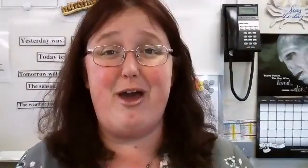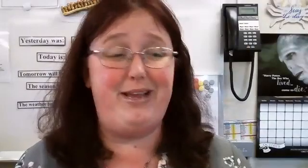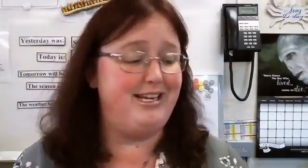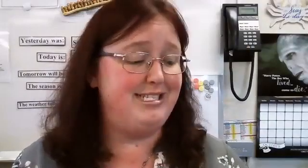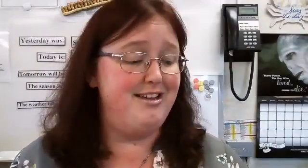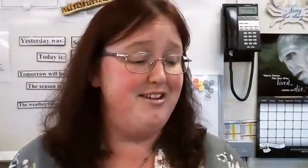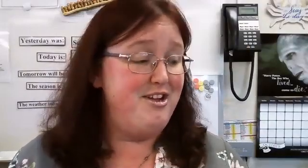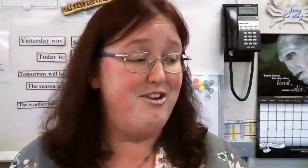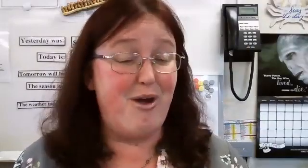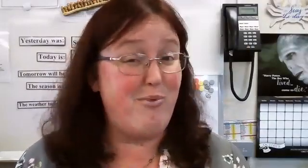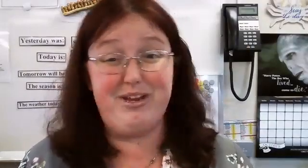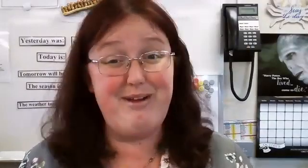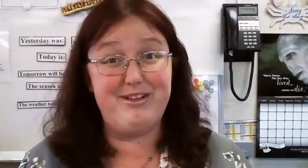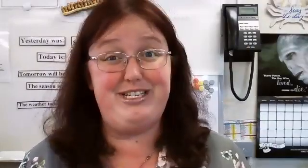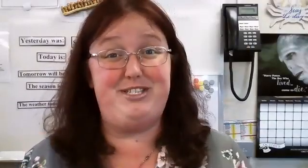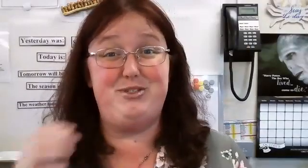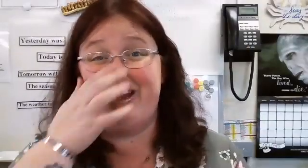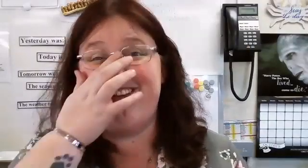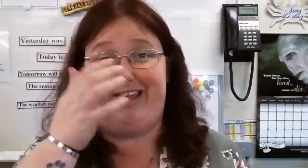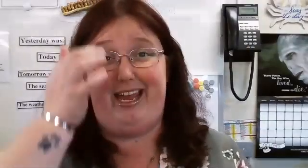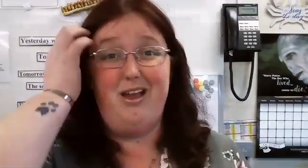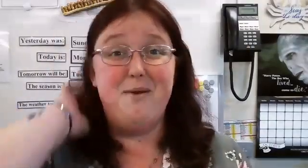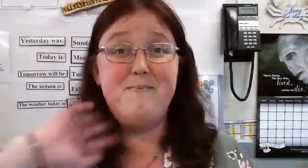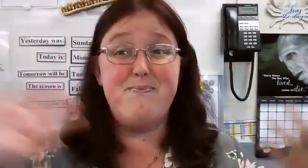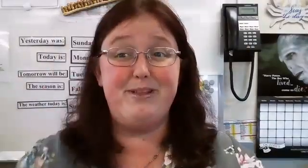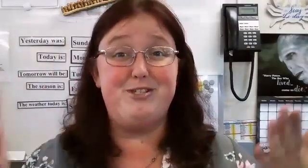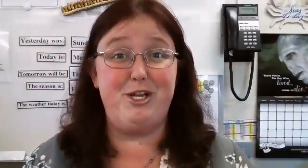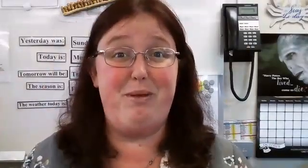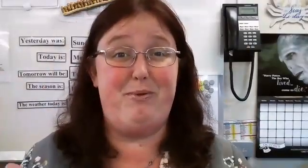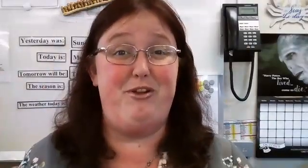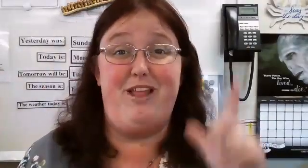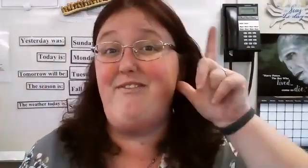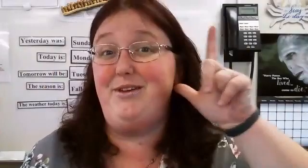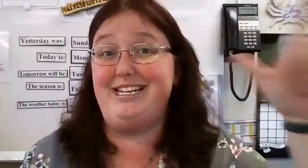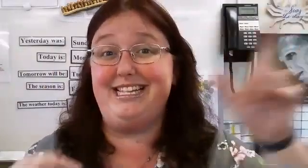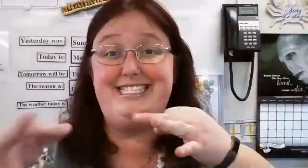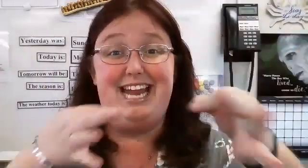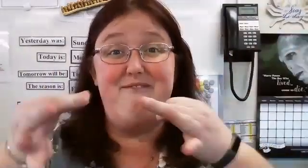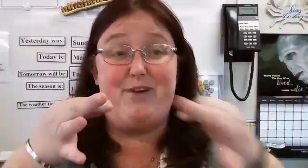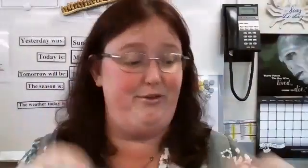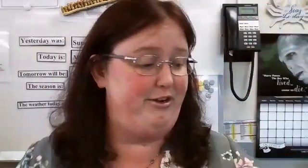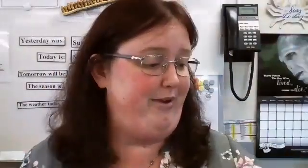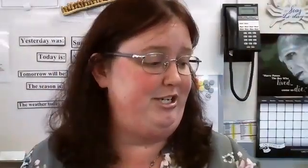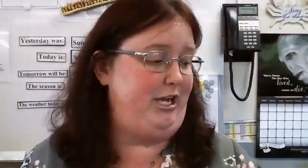now because you're not working with your teachers regularly. But there's still people in your life that you need to listen and follow their